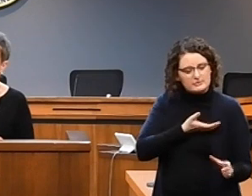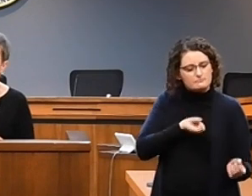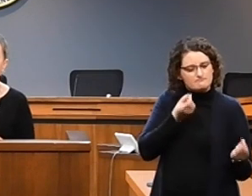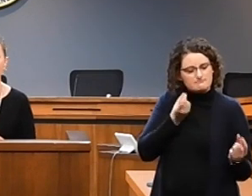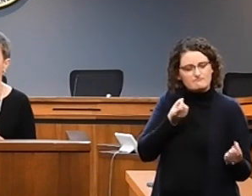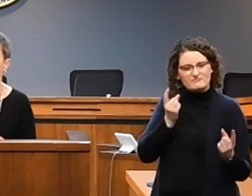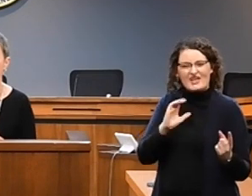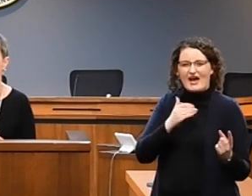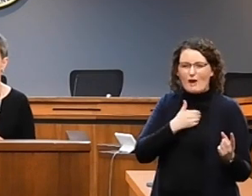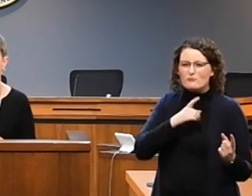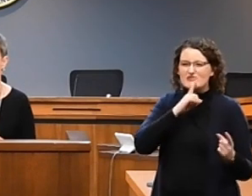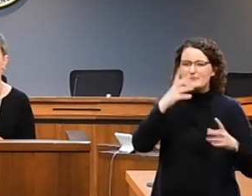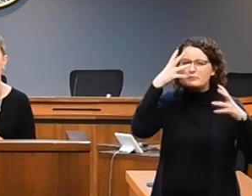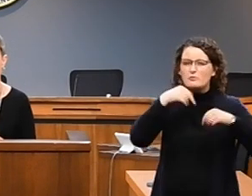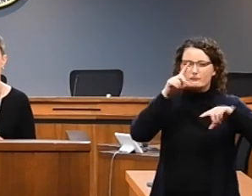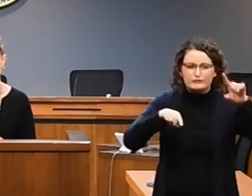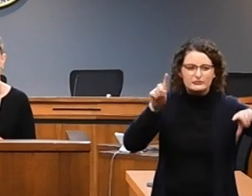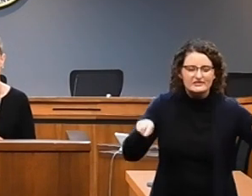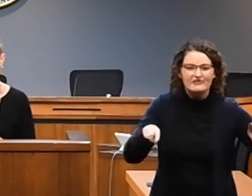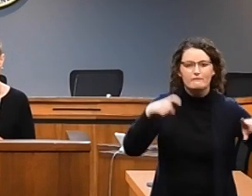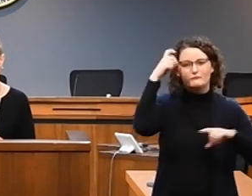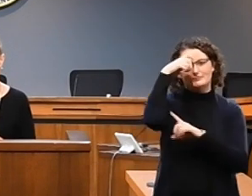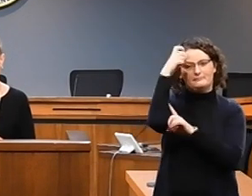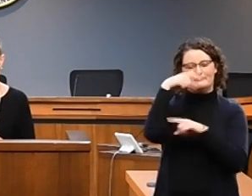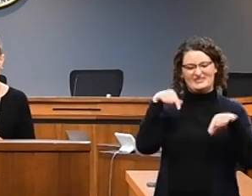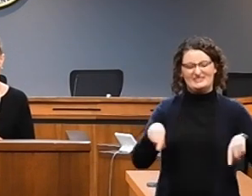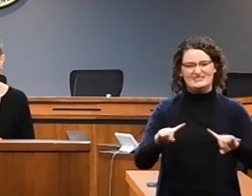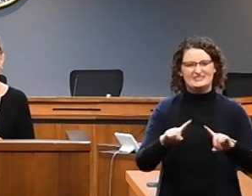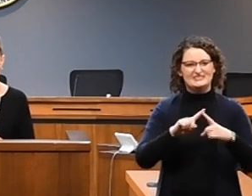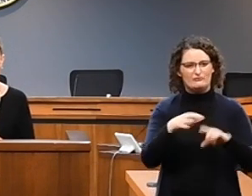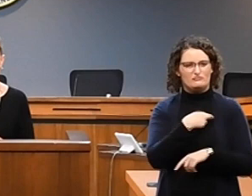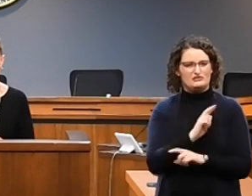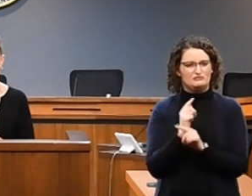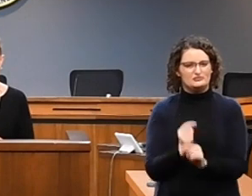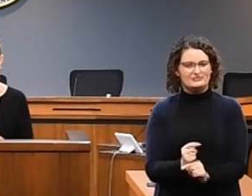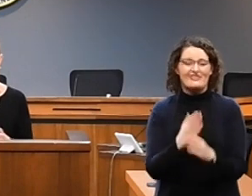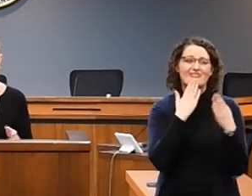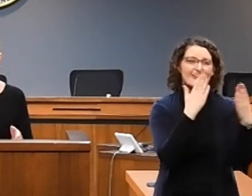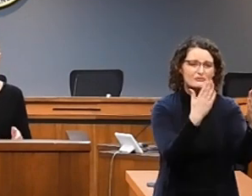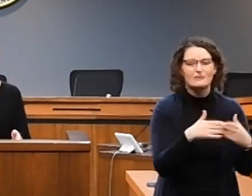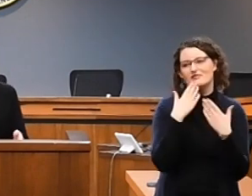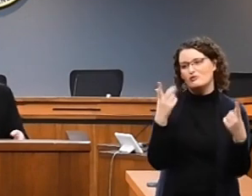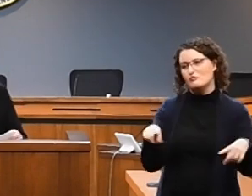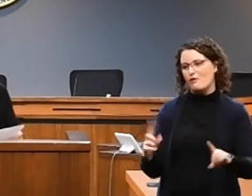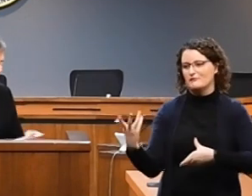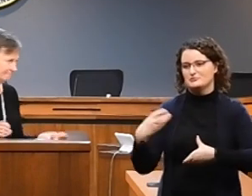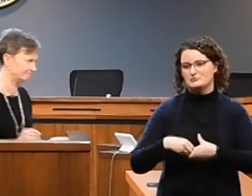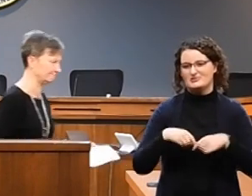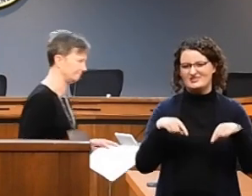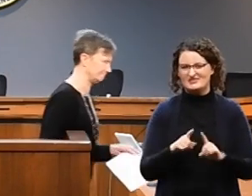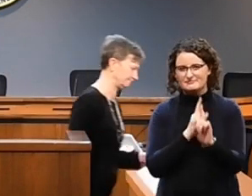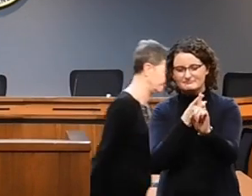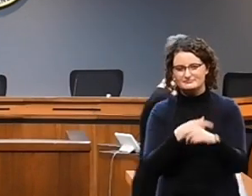of our beautiful diversity of Howard County faith institutions. Thank you, and thank you all for joining in this endeavor.